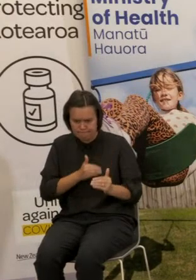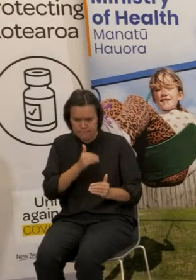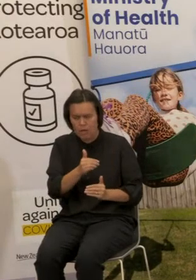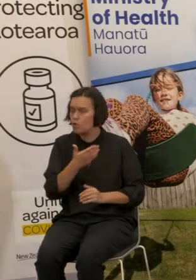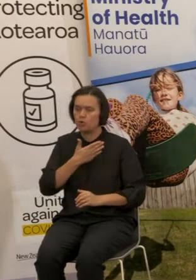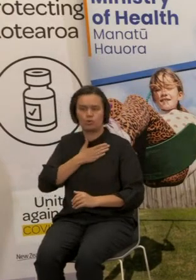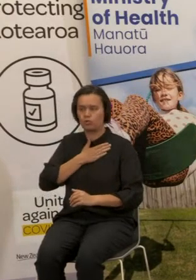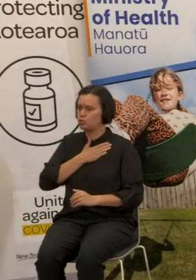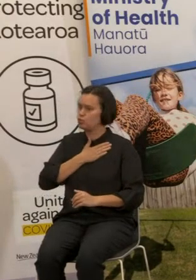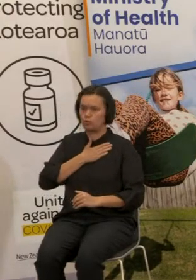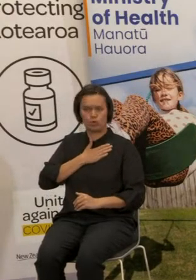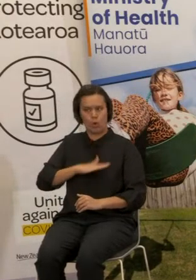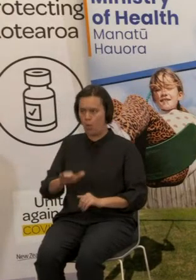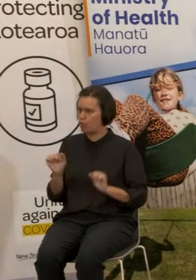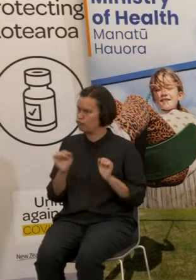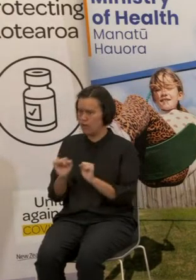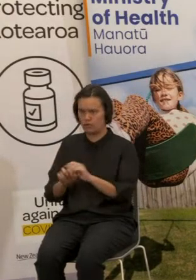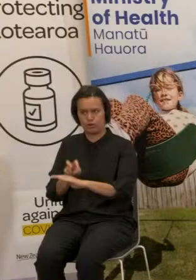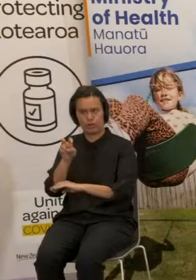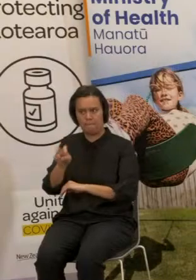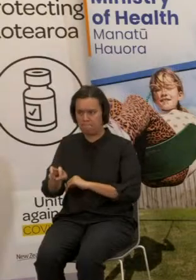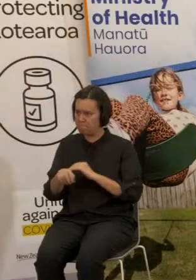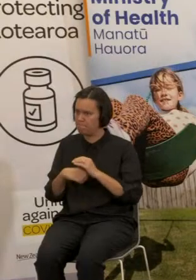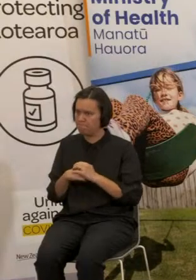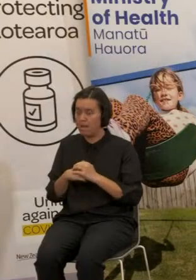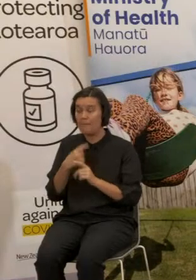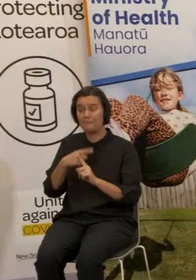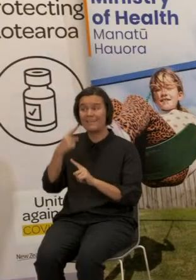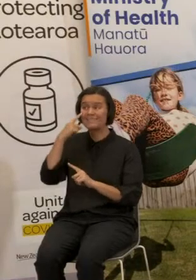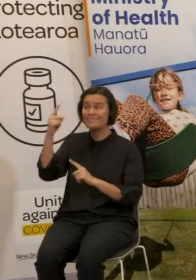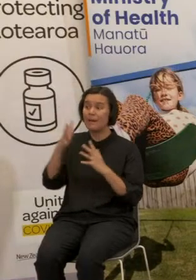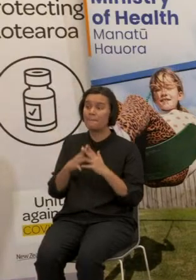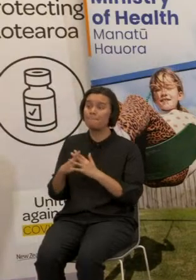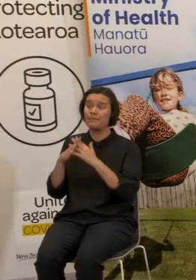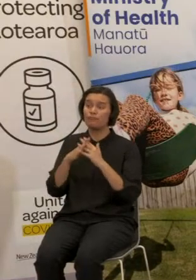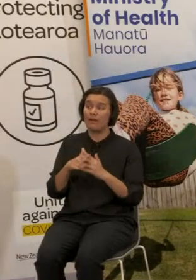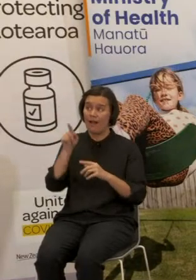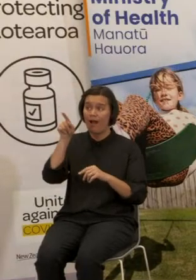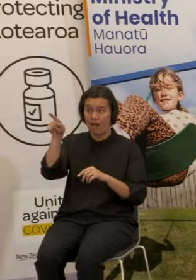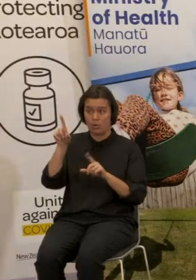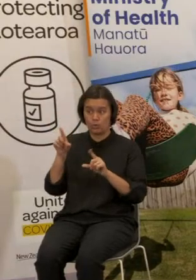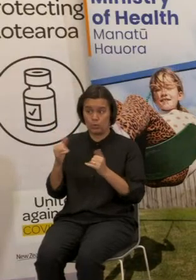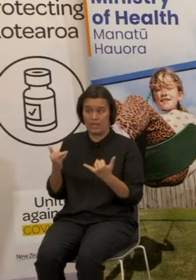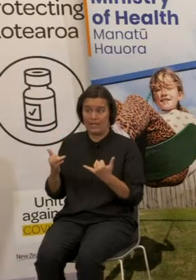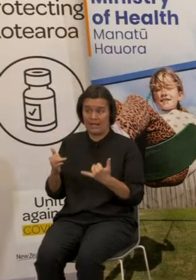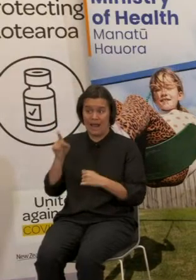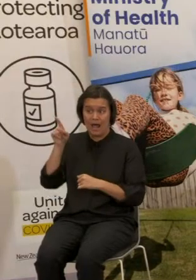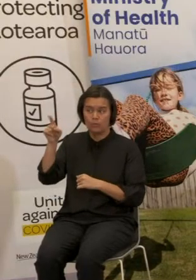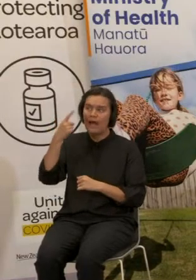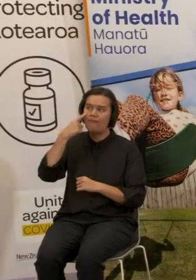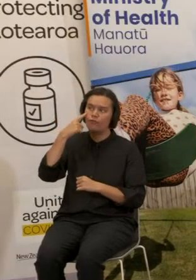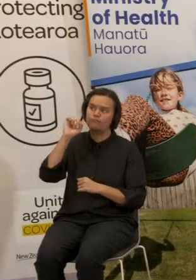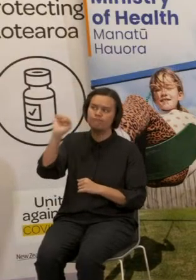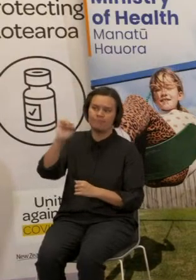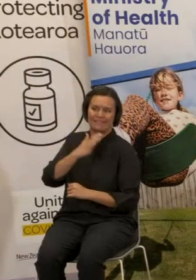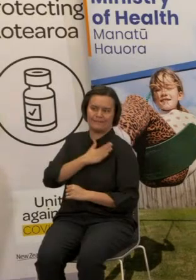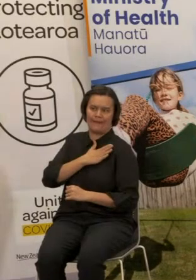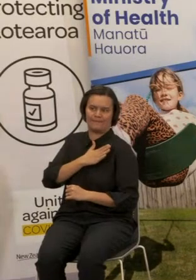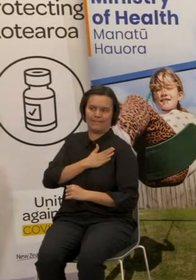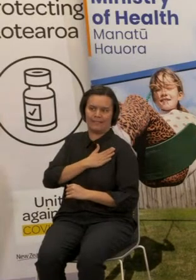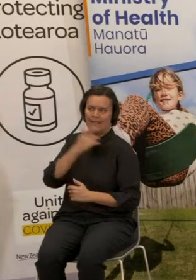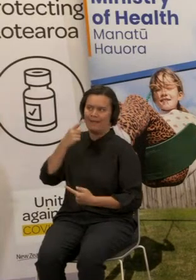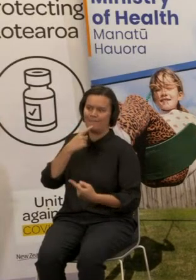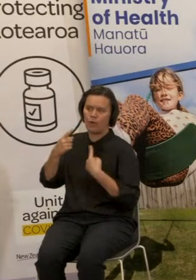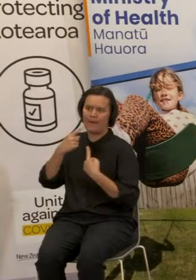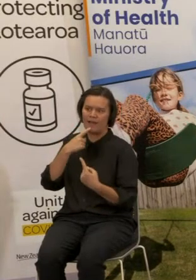in the US, we can look carefully at what emerges from in terms of safety profile in its use in